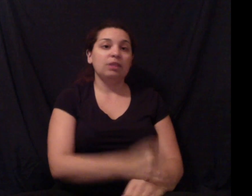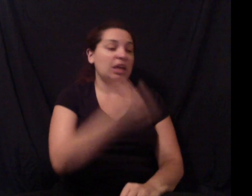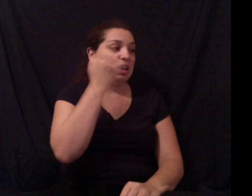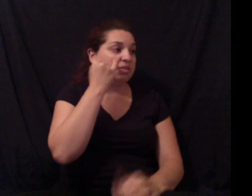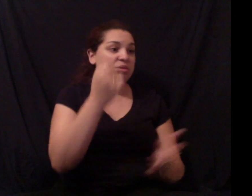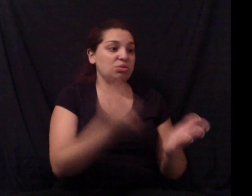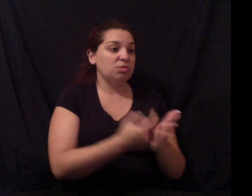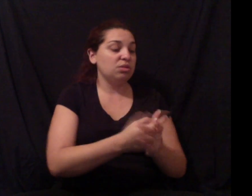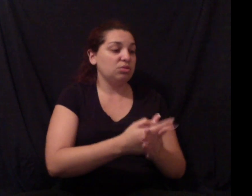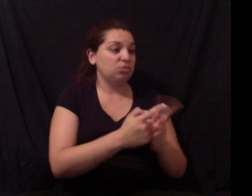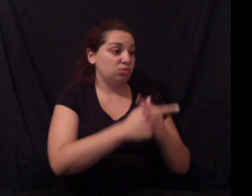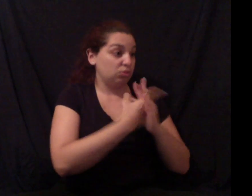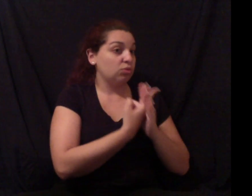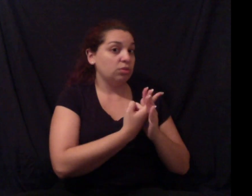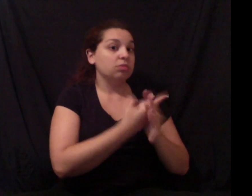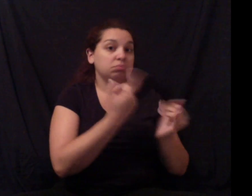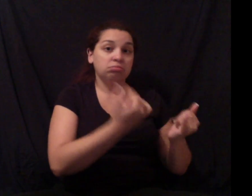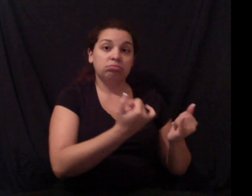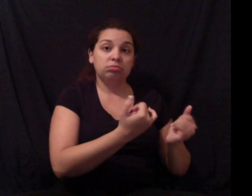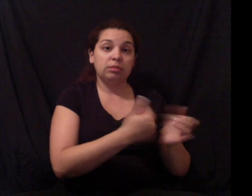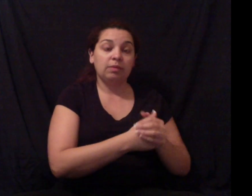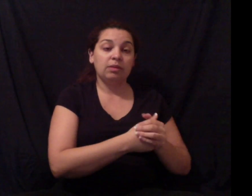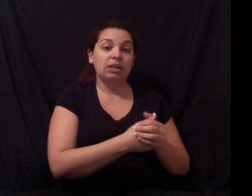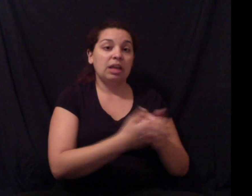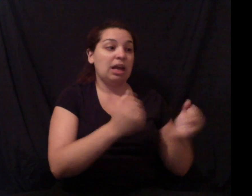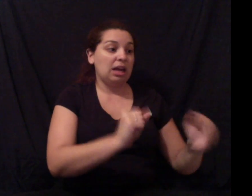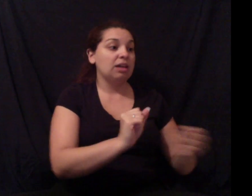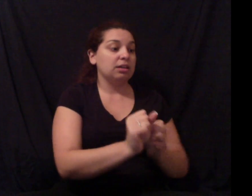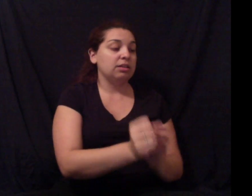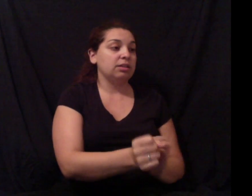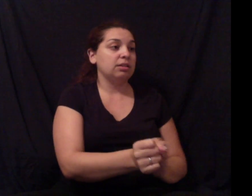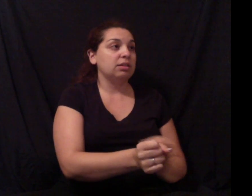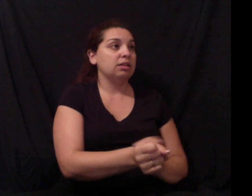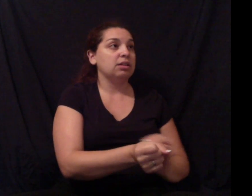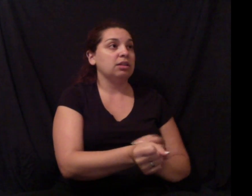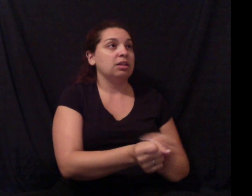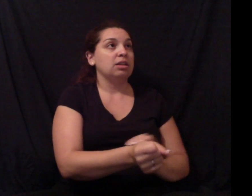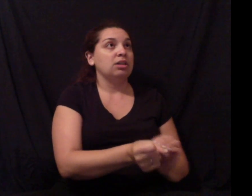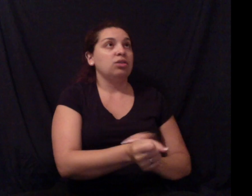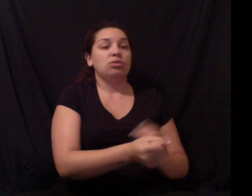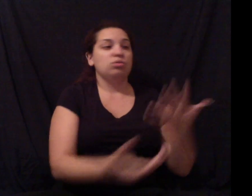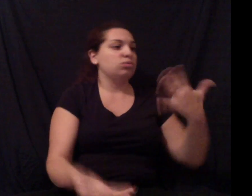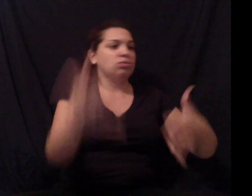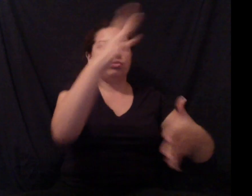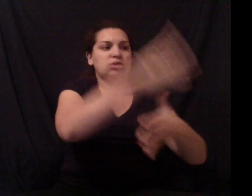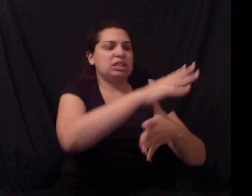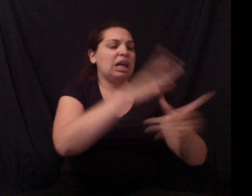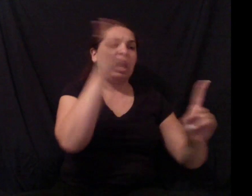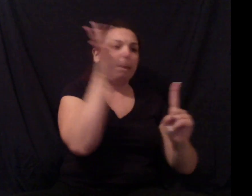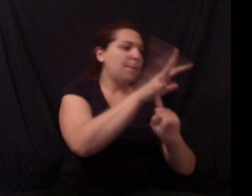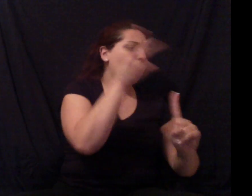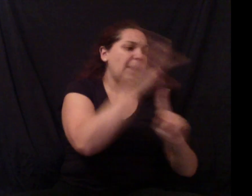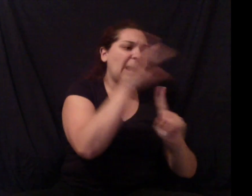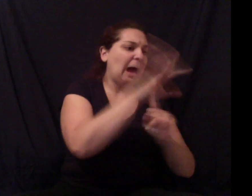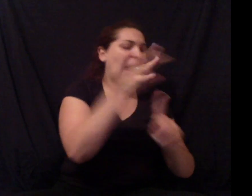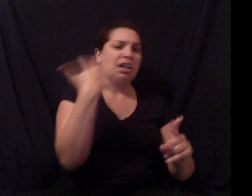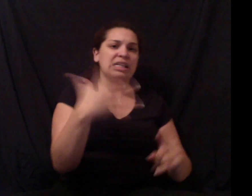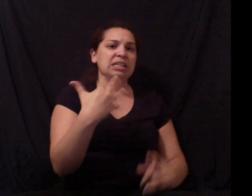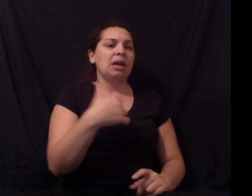because if this is a good starting point, as any, I could build this up to something that's even better, even bigger, and I'm only one person